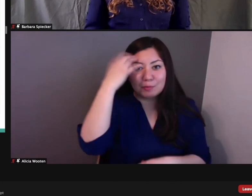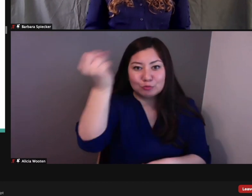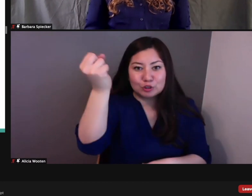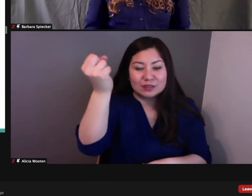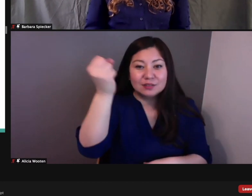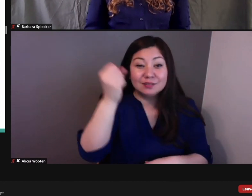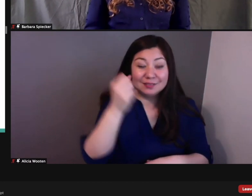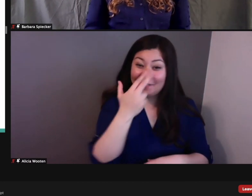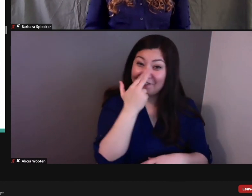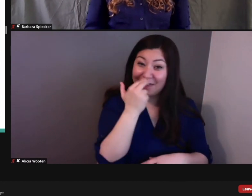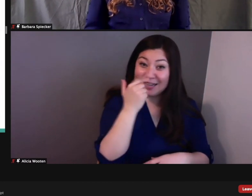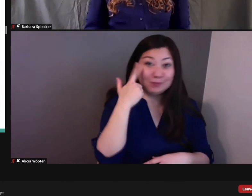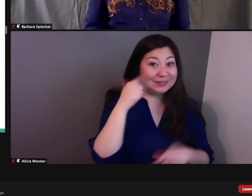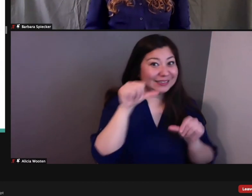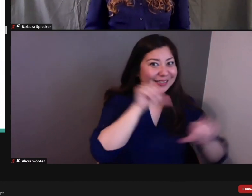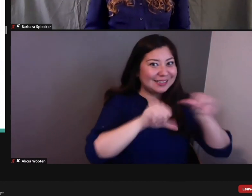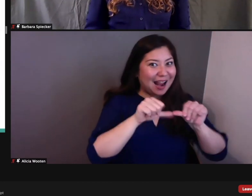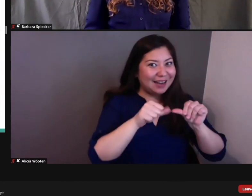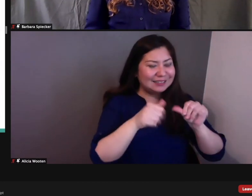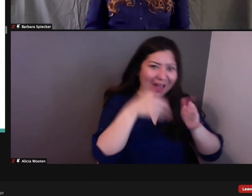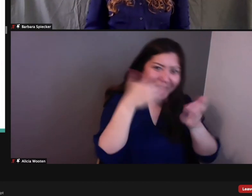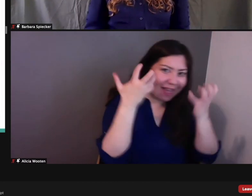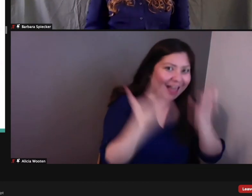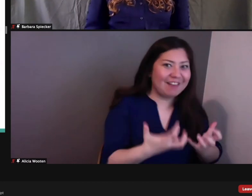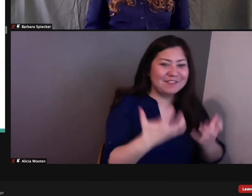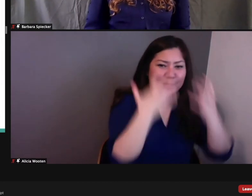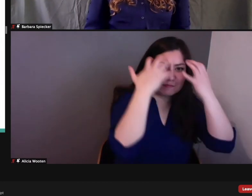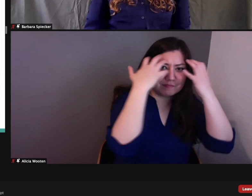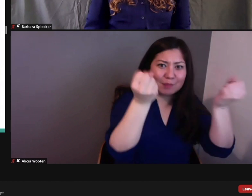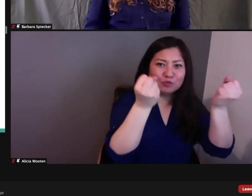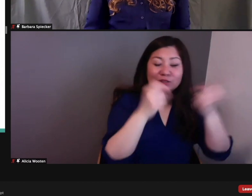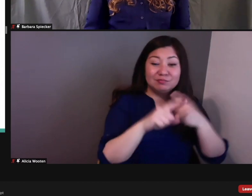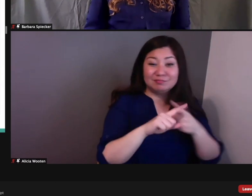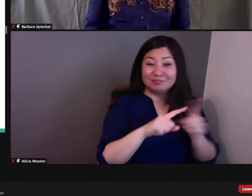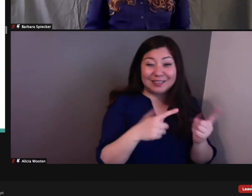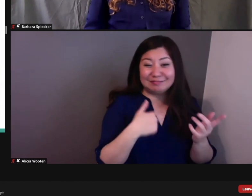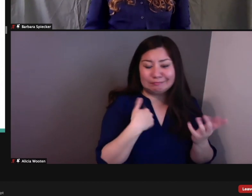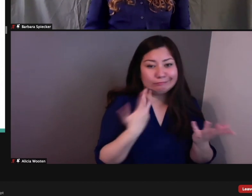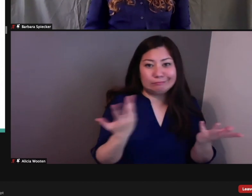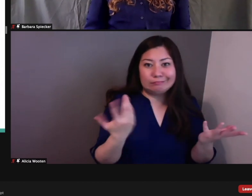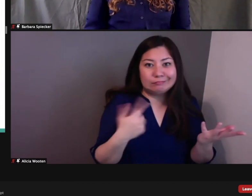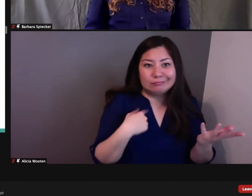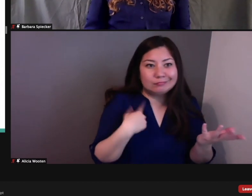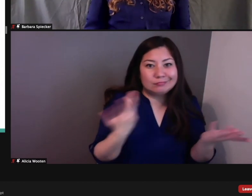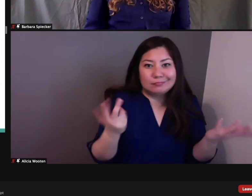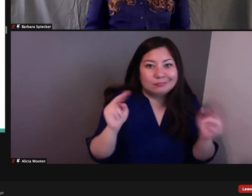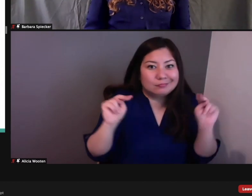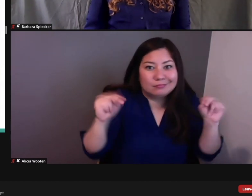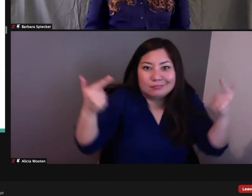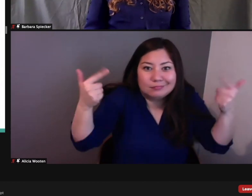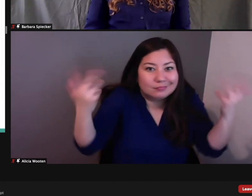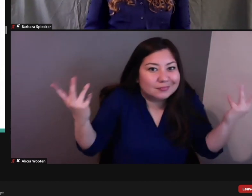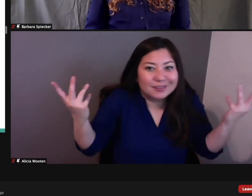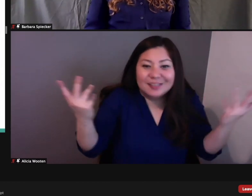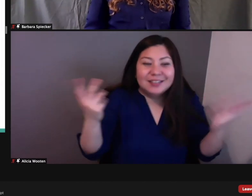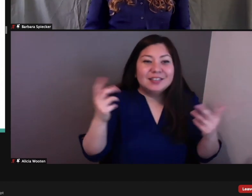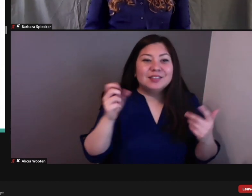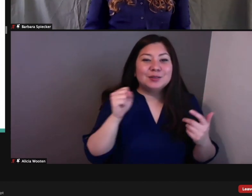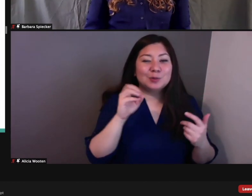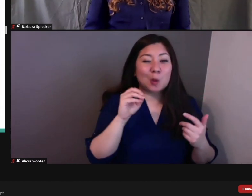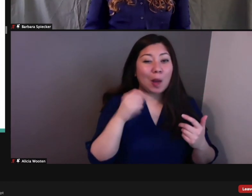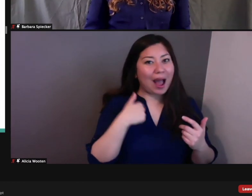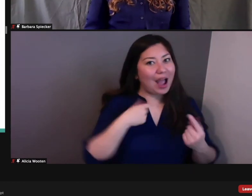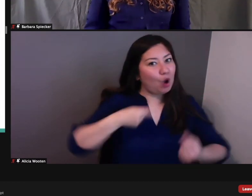That's all mistakes, one after another. But we'll do section by section now and edit that together. That's a little bit